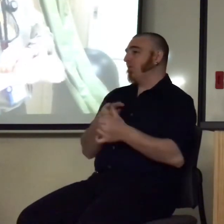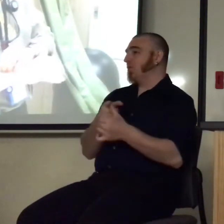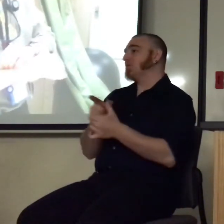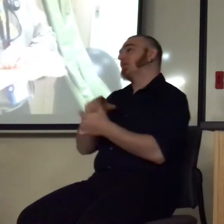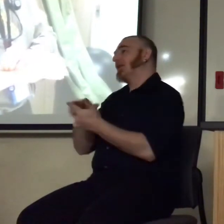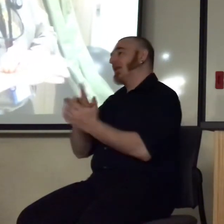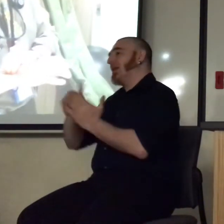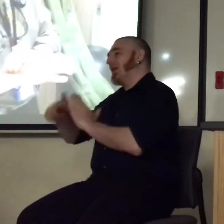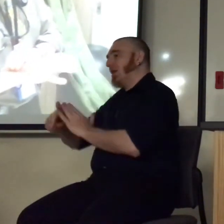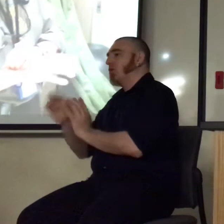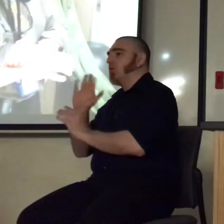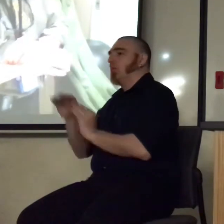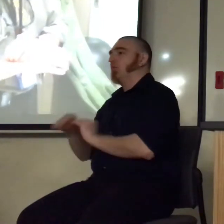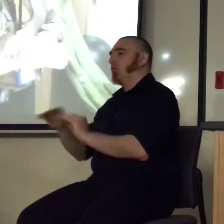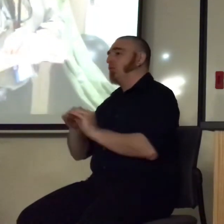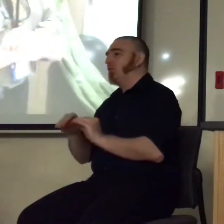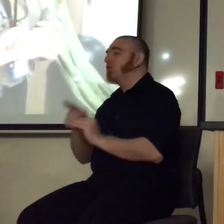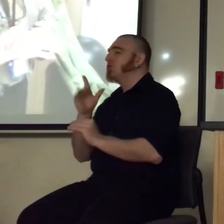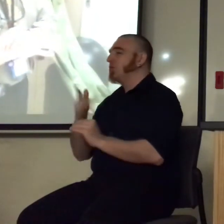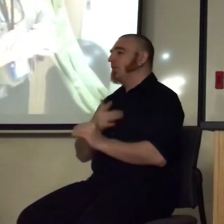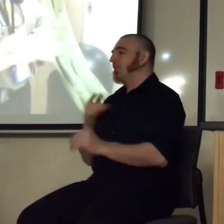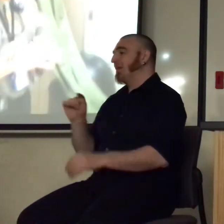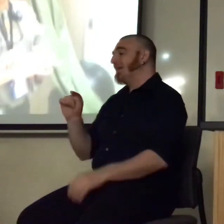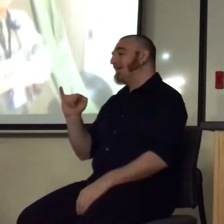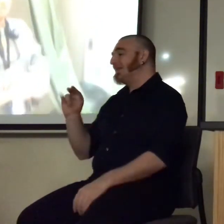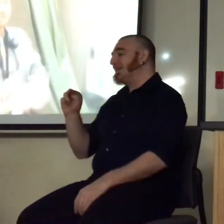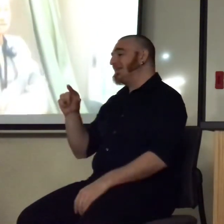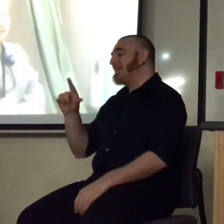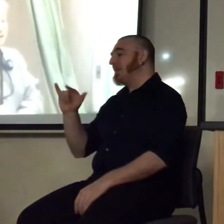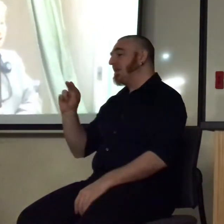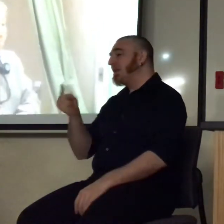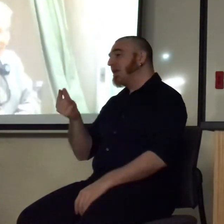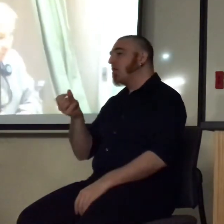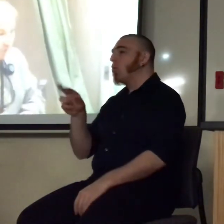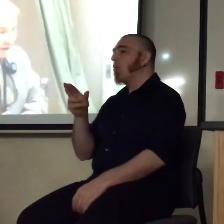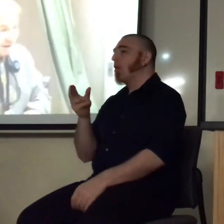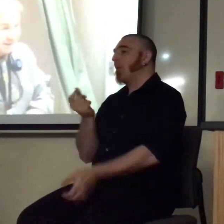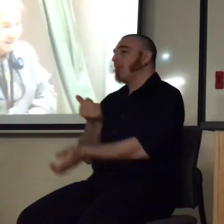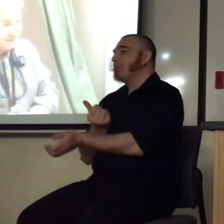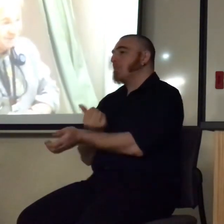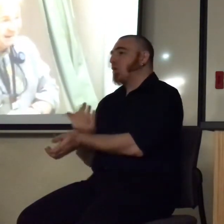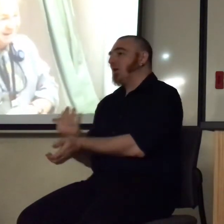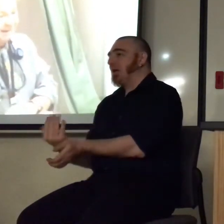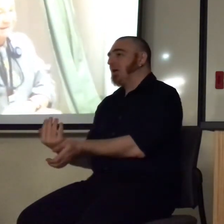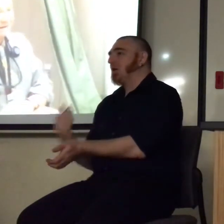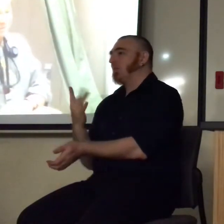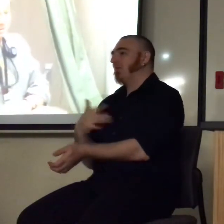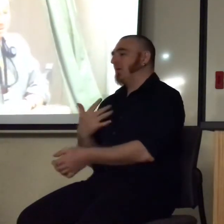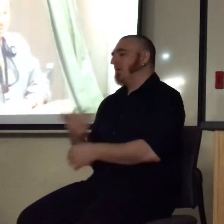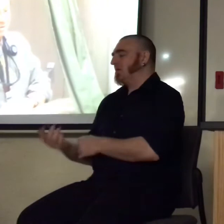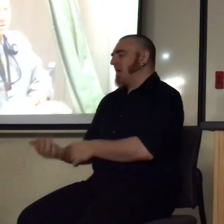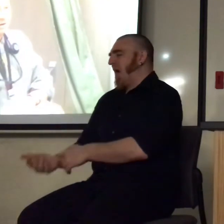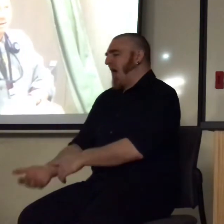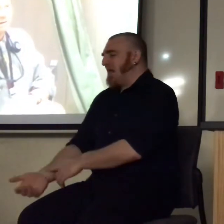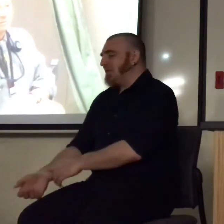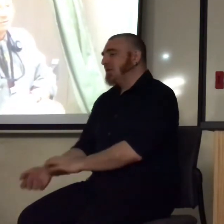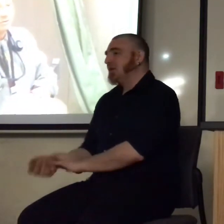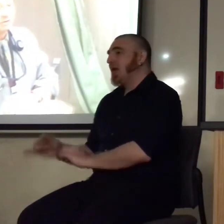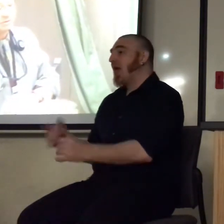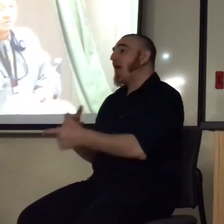tingling, burning. Some folks find it unpleasant, dysesthesias, but that will pass. And